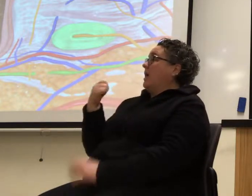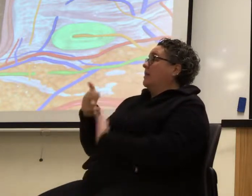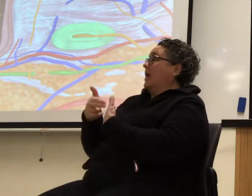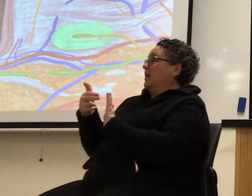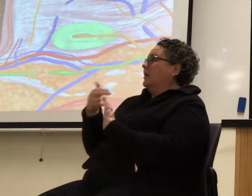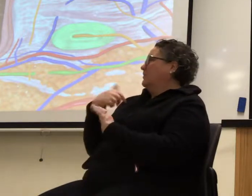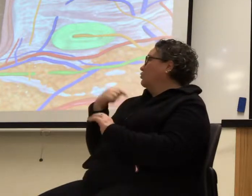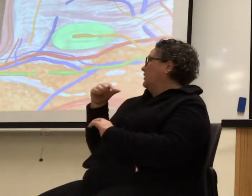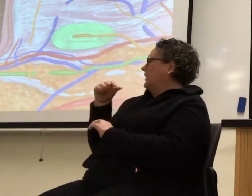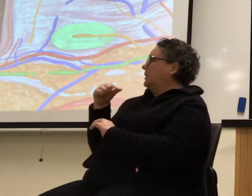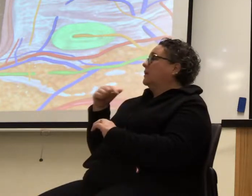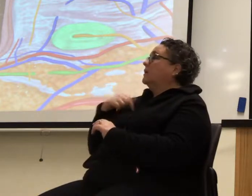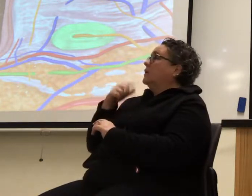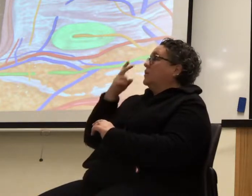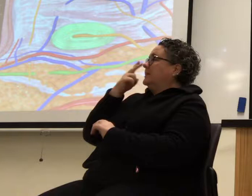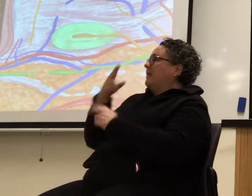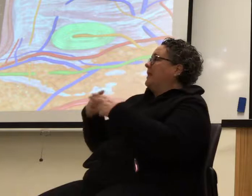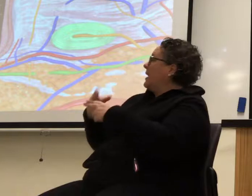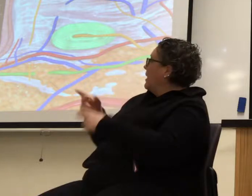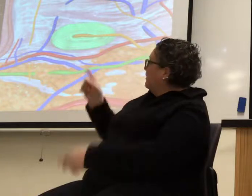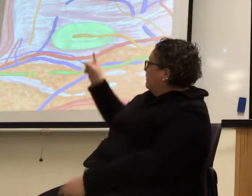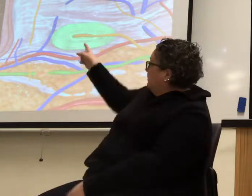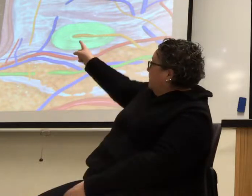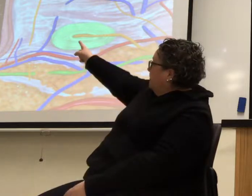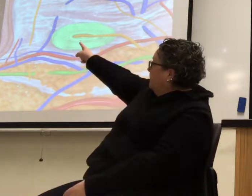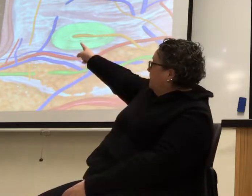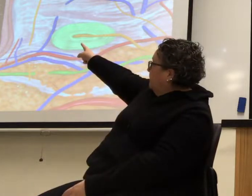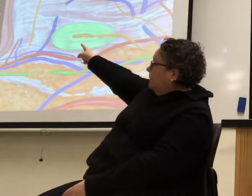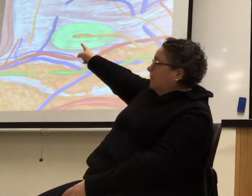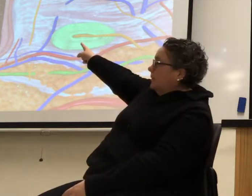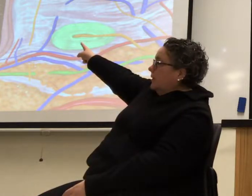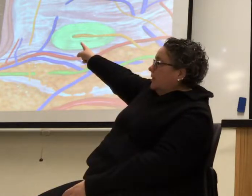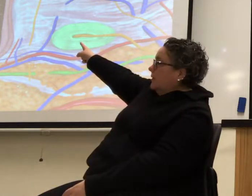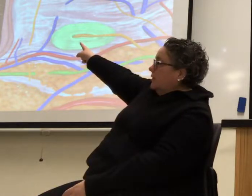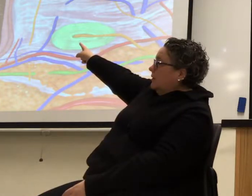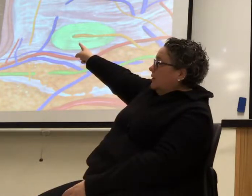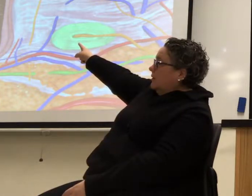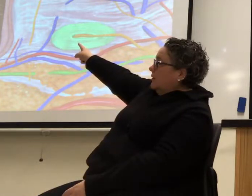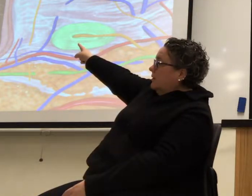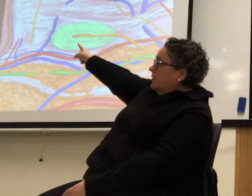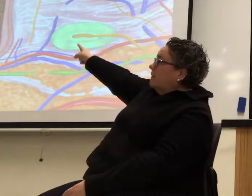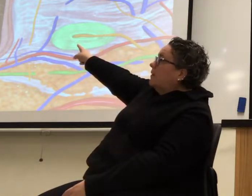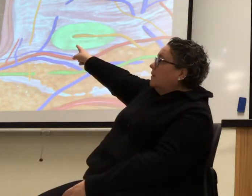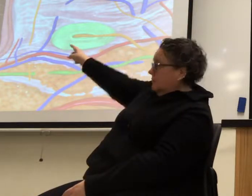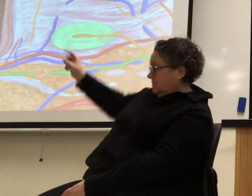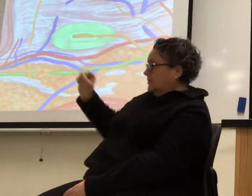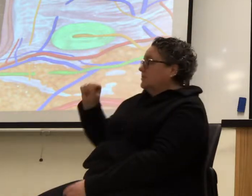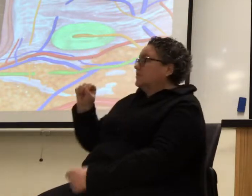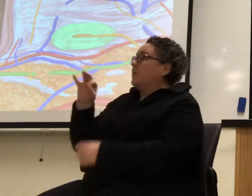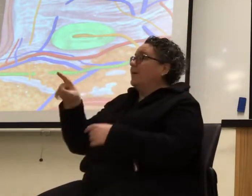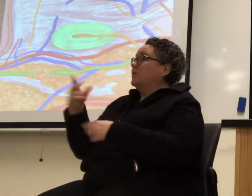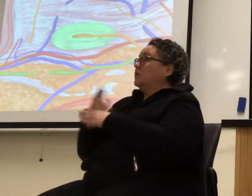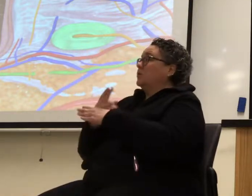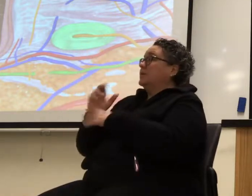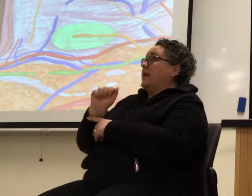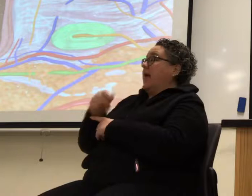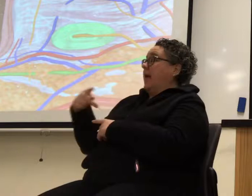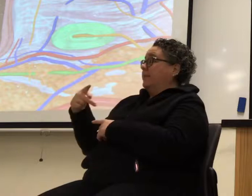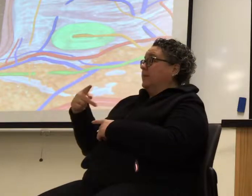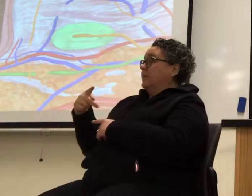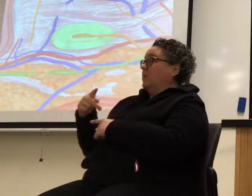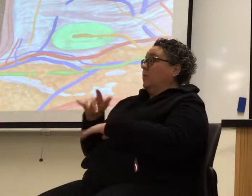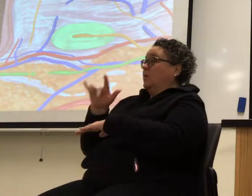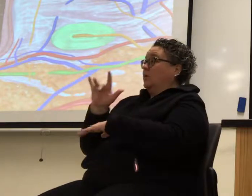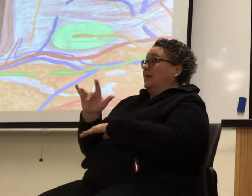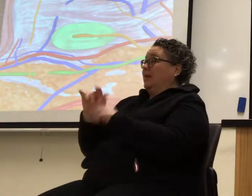So what you see there is you have a nerve ending that has many layers around it, not just one layer like the one I just